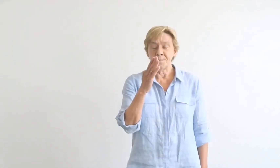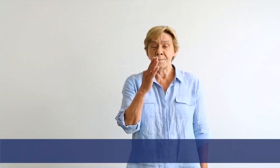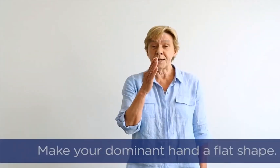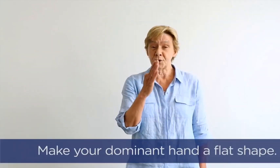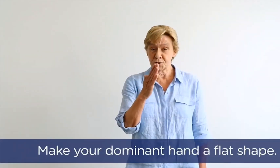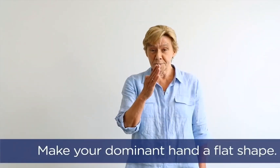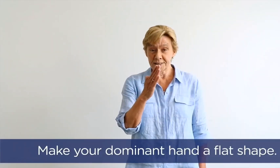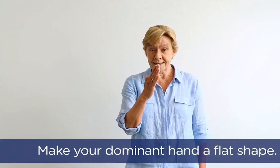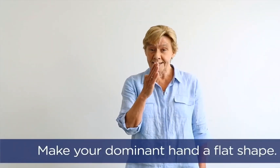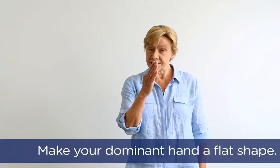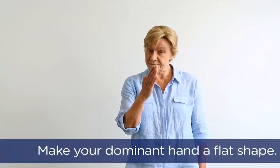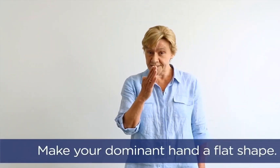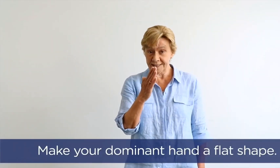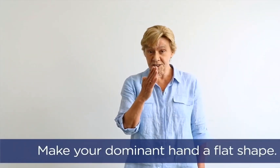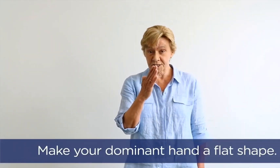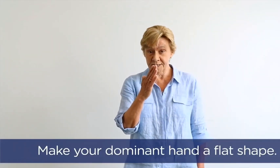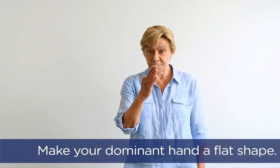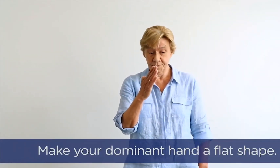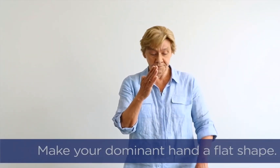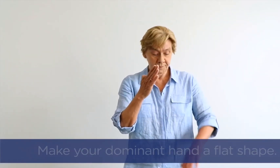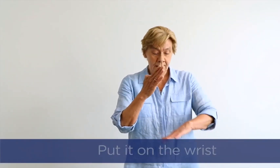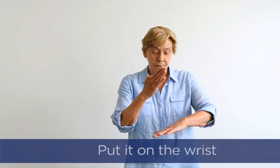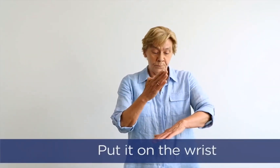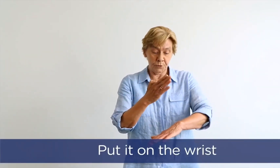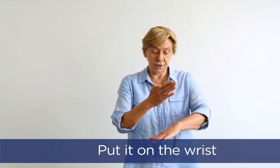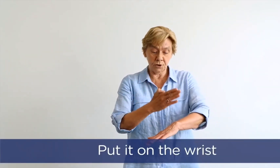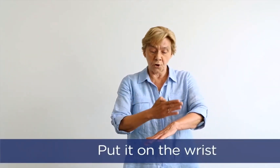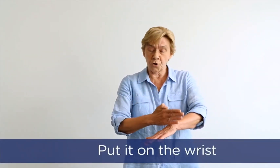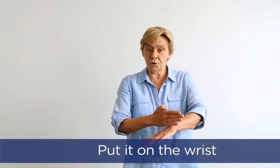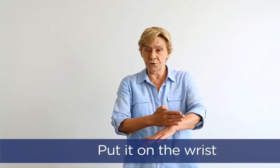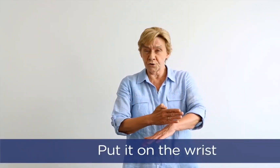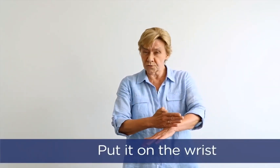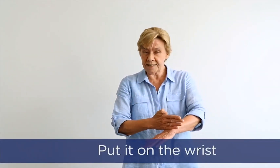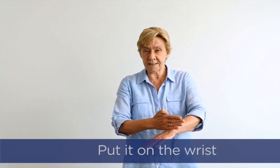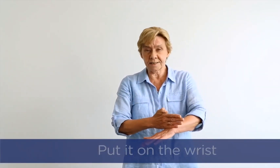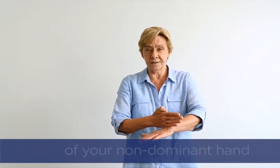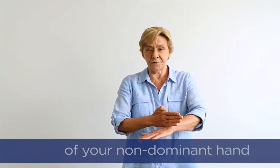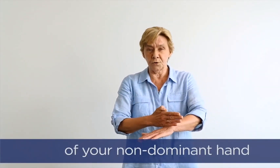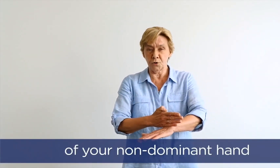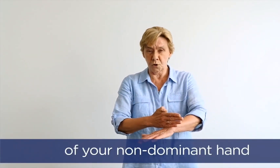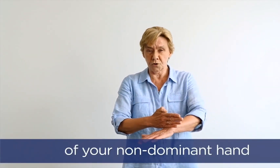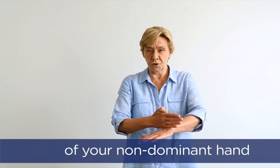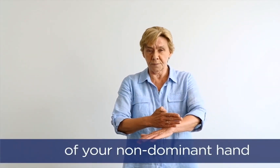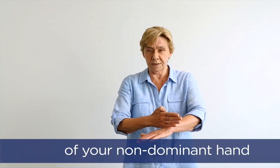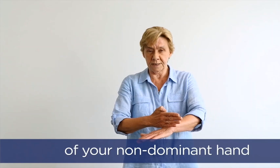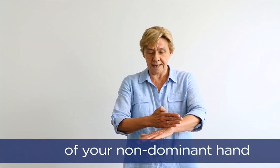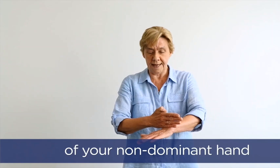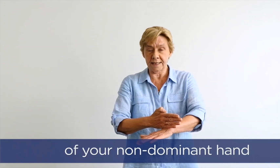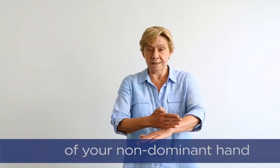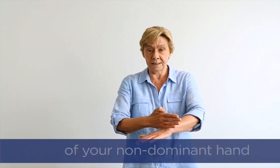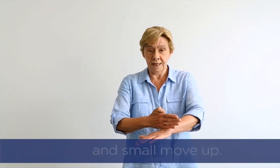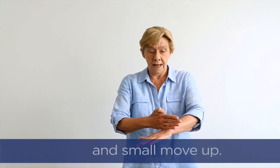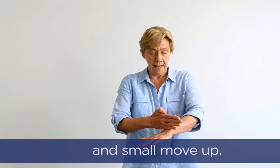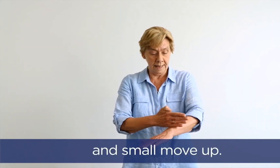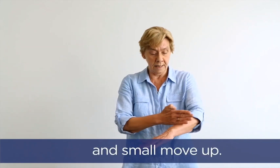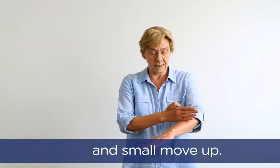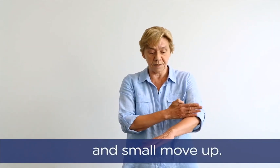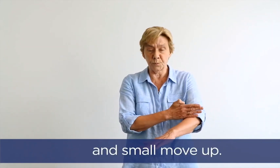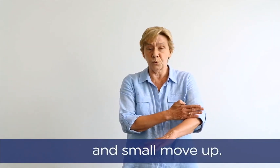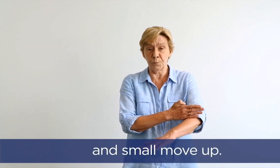Make your dominant hand a flat shape, put it on the wrist of your non-dominant hand and a small move